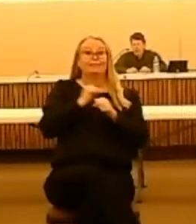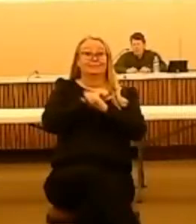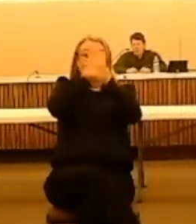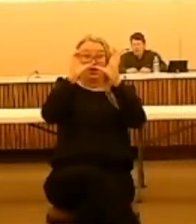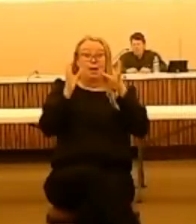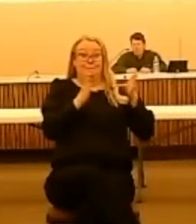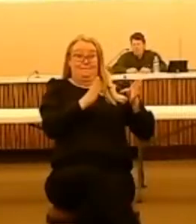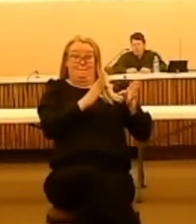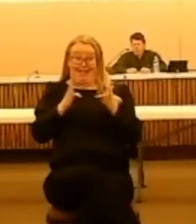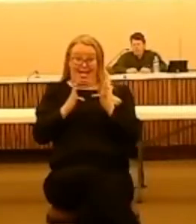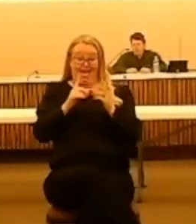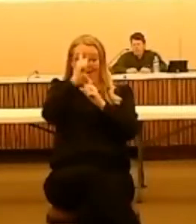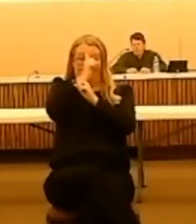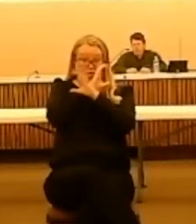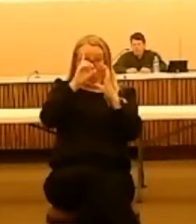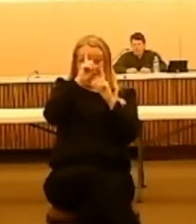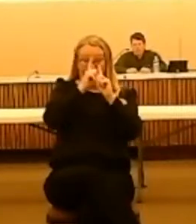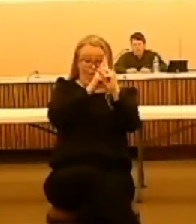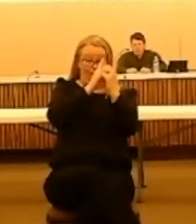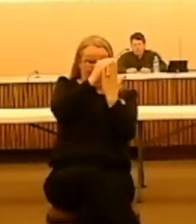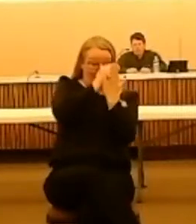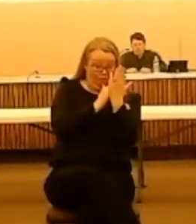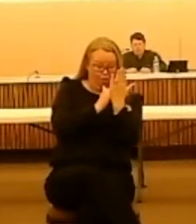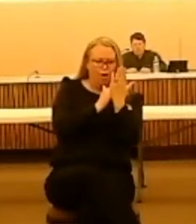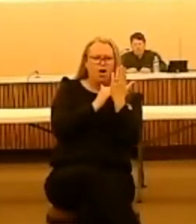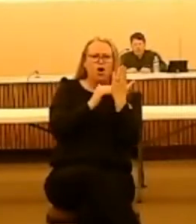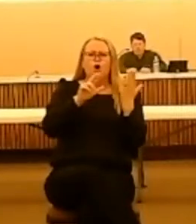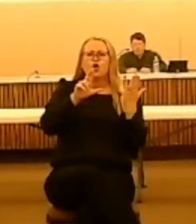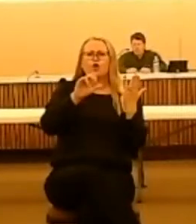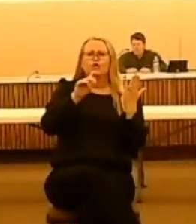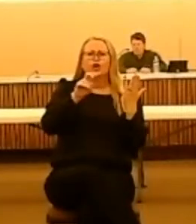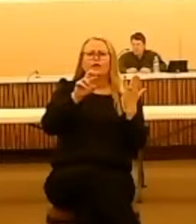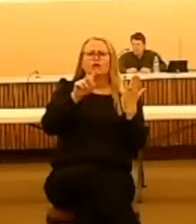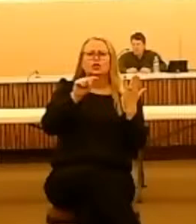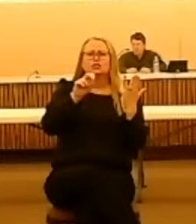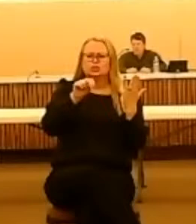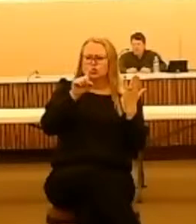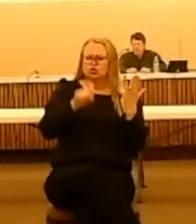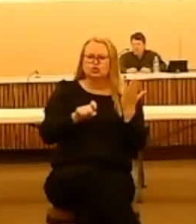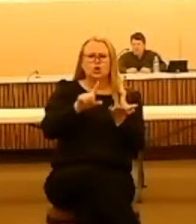At that point, Riverton was supposed to be 1,300 acres.